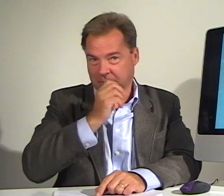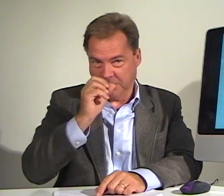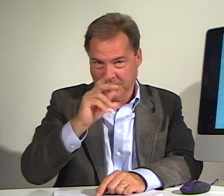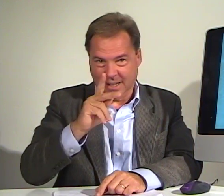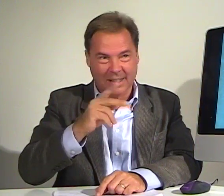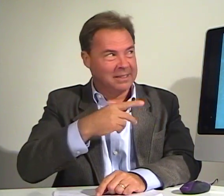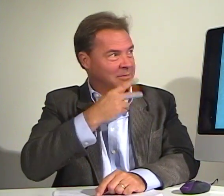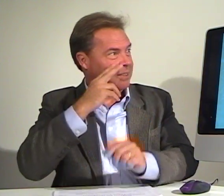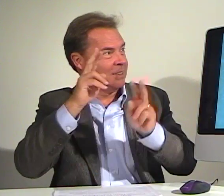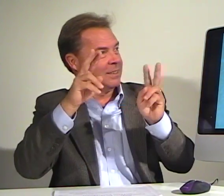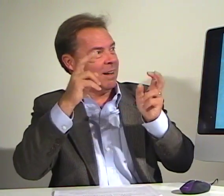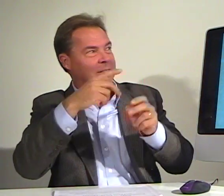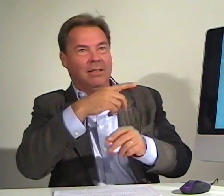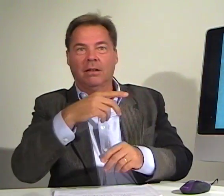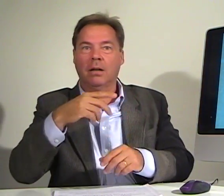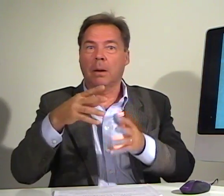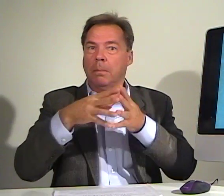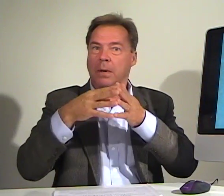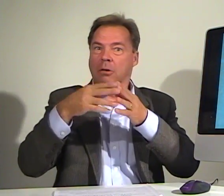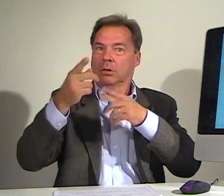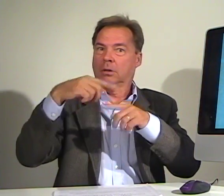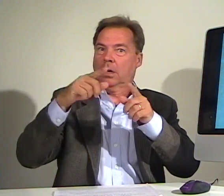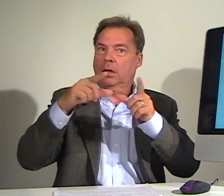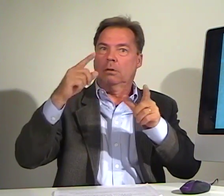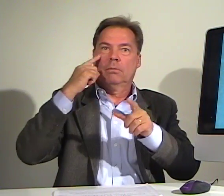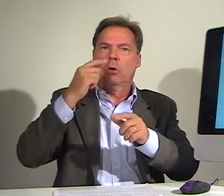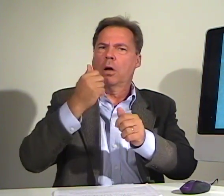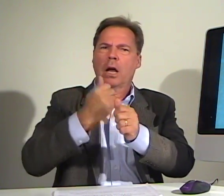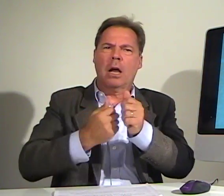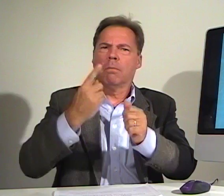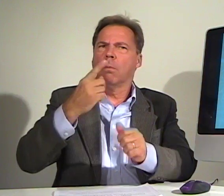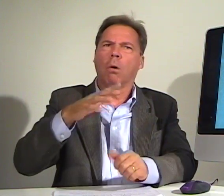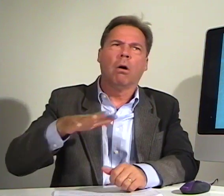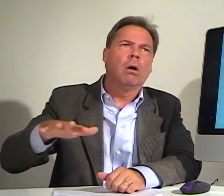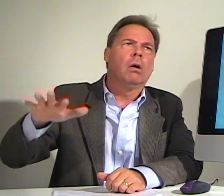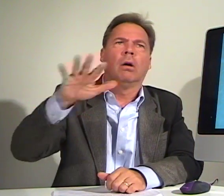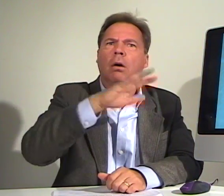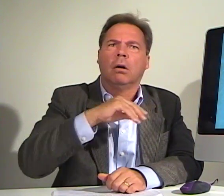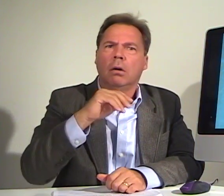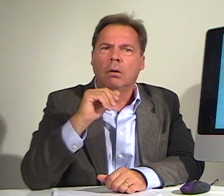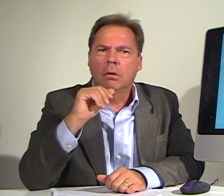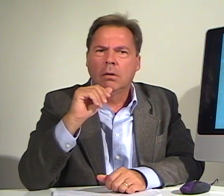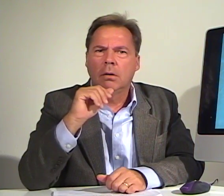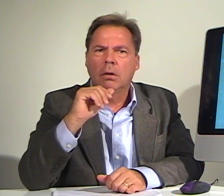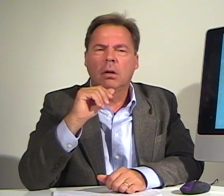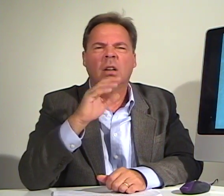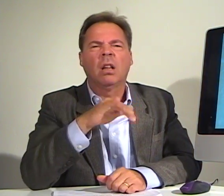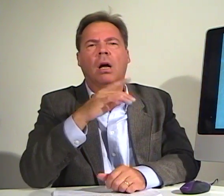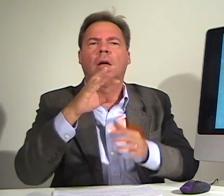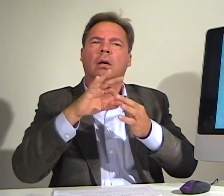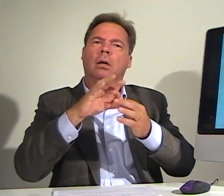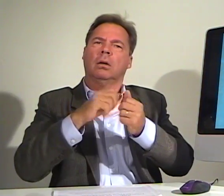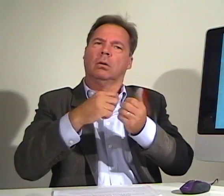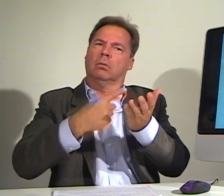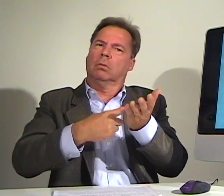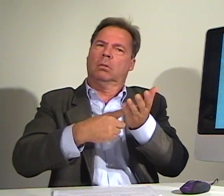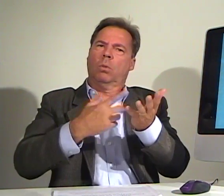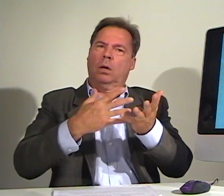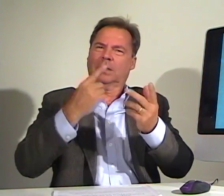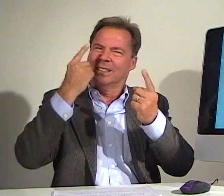today. We see the title for the presentation is American Sign Language for Everyone, and I'll also